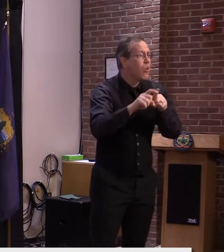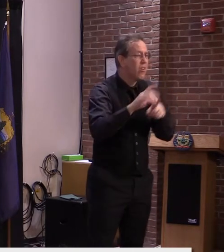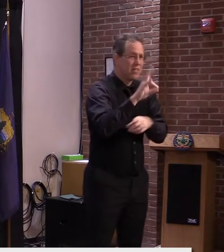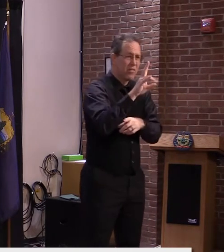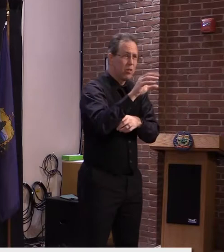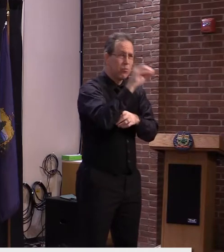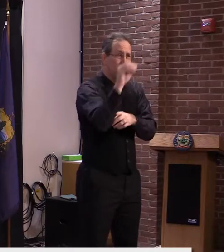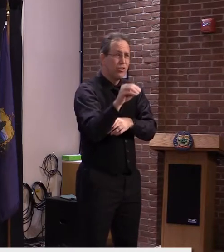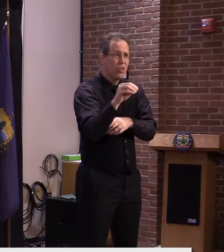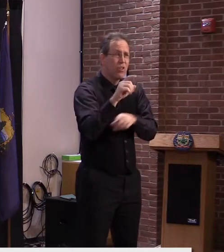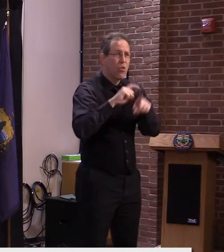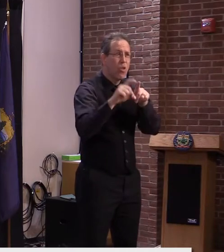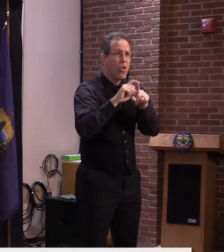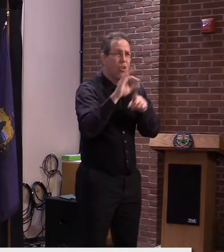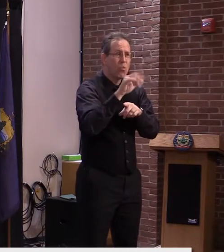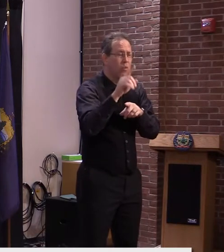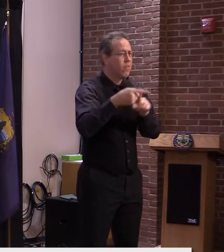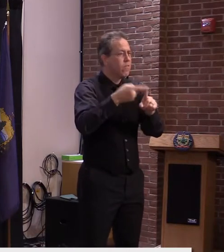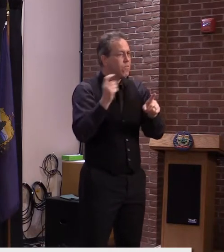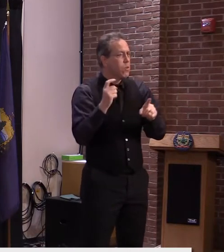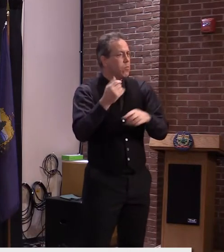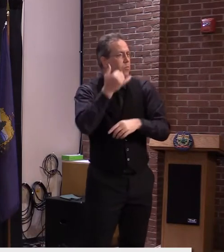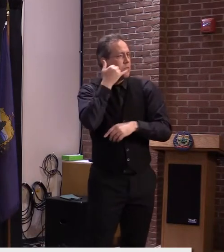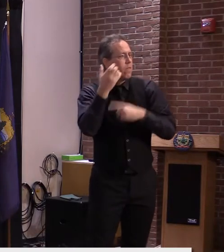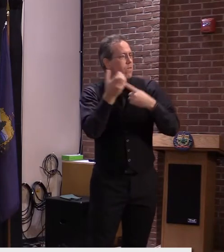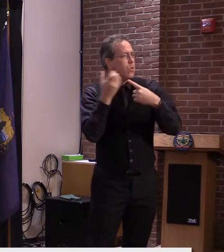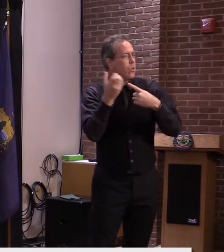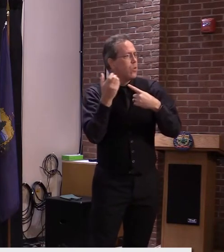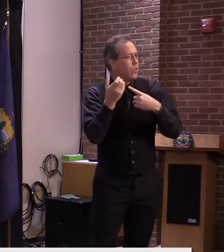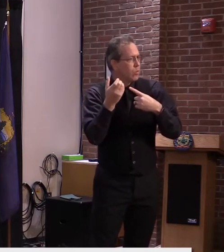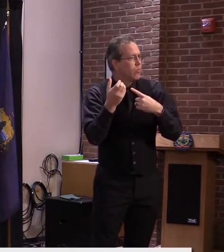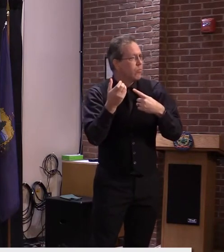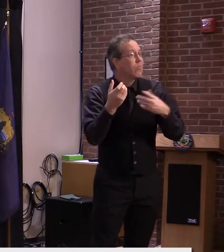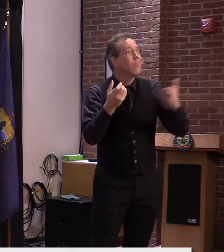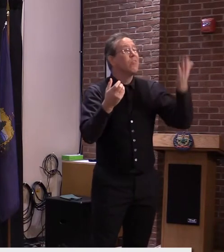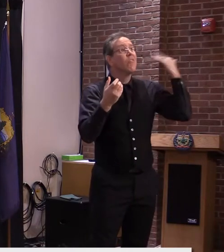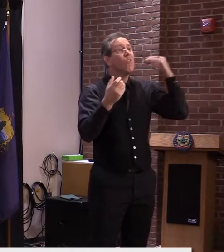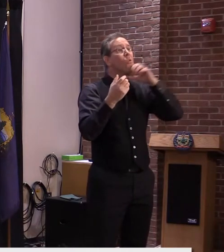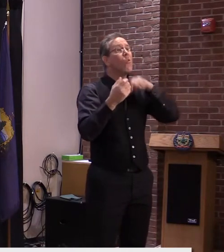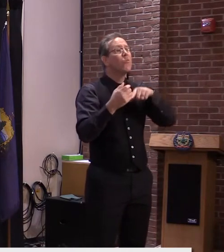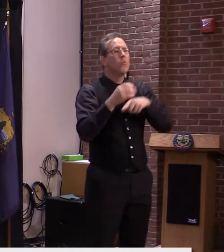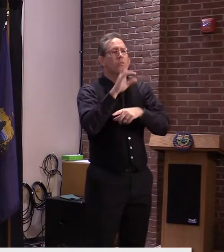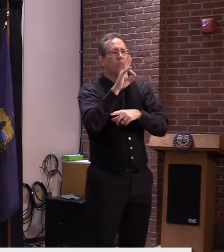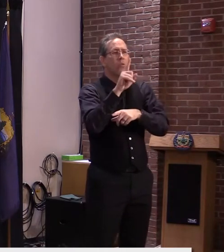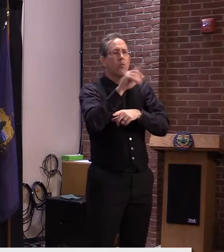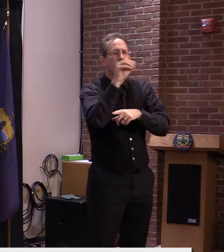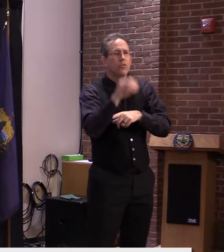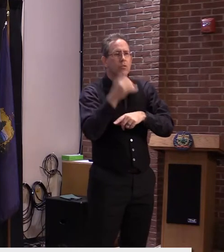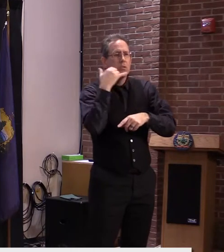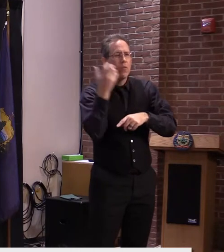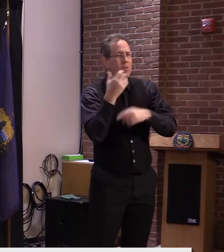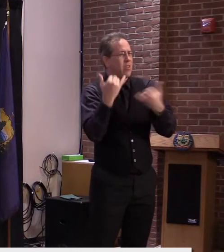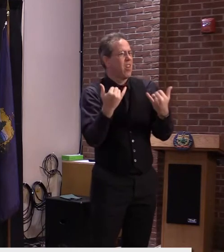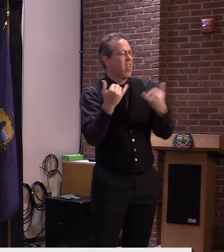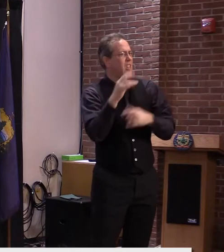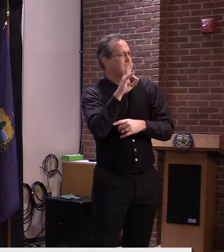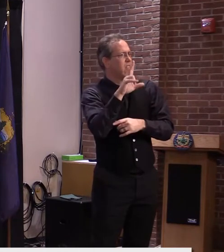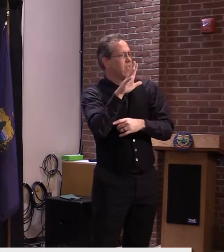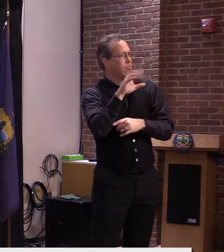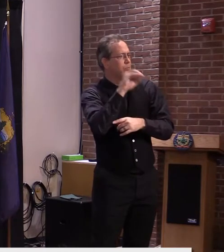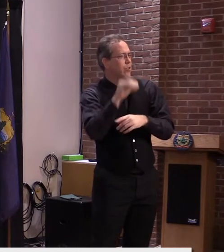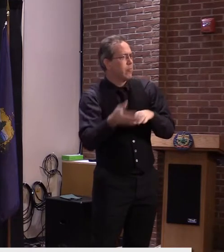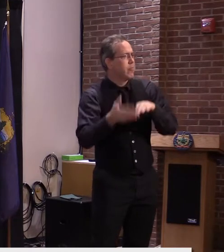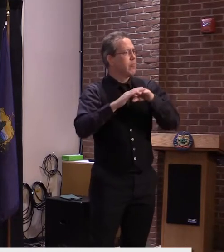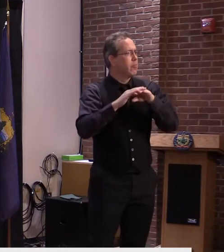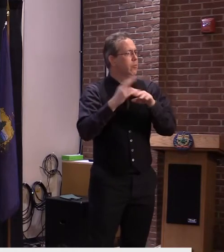up from 71% in 2020, forgive me. 14% of calls to 911 are abandoned, likely because these